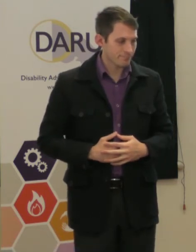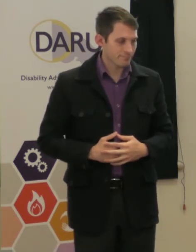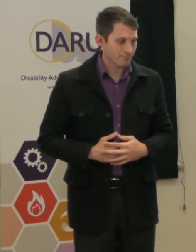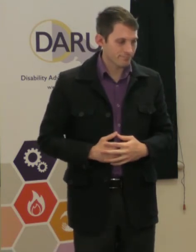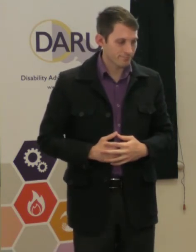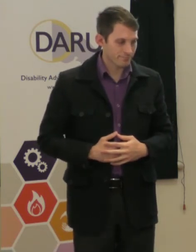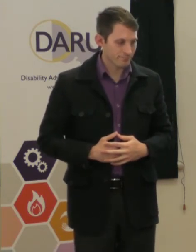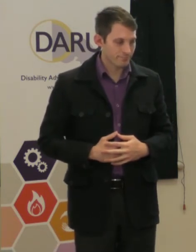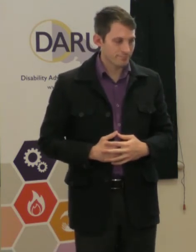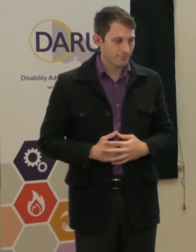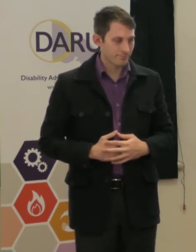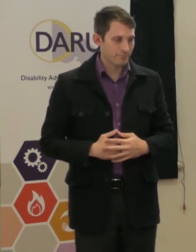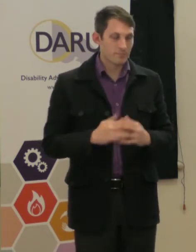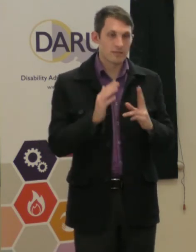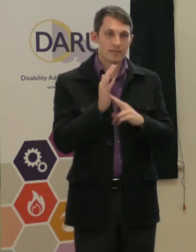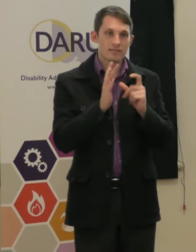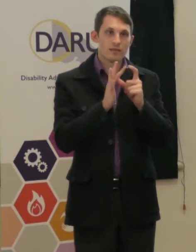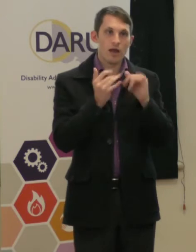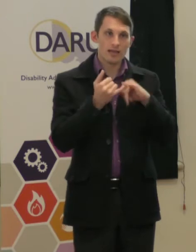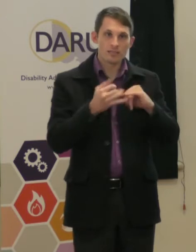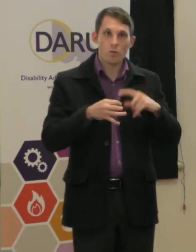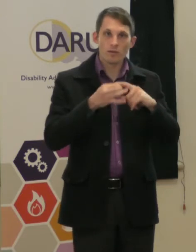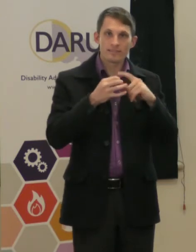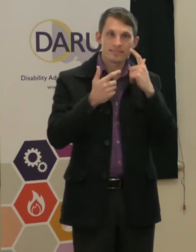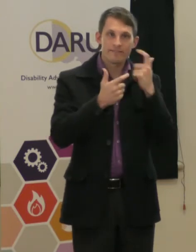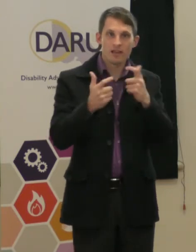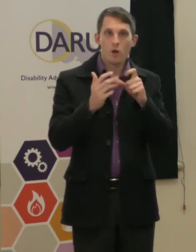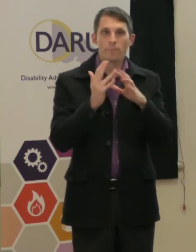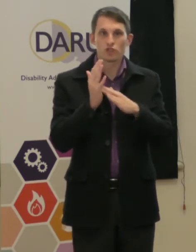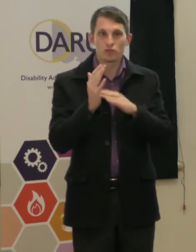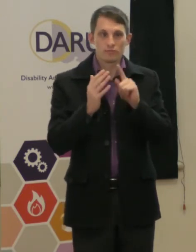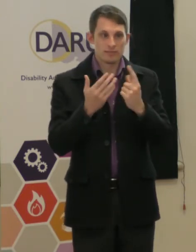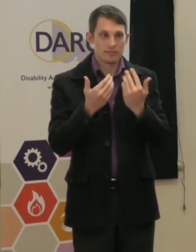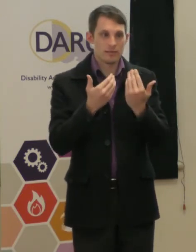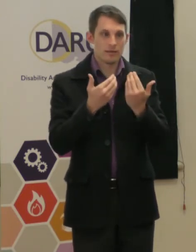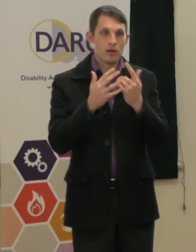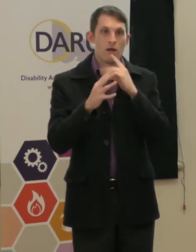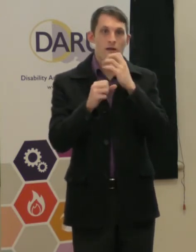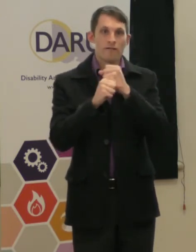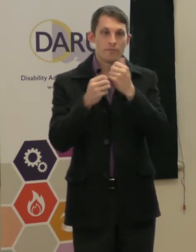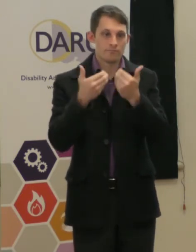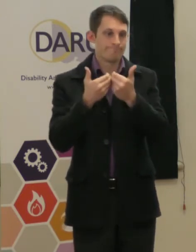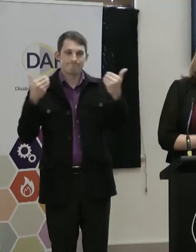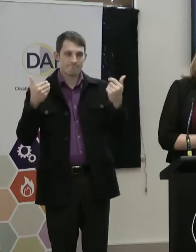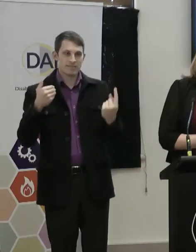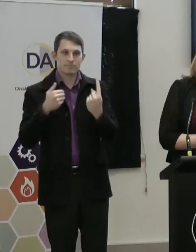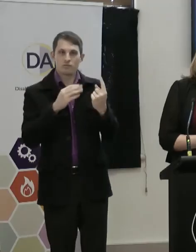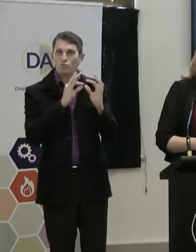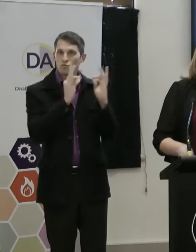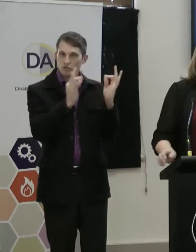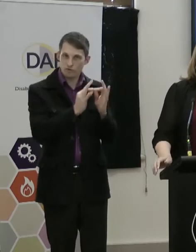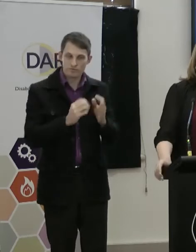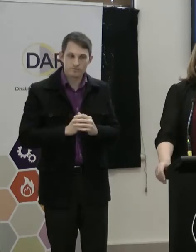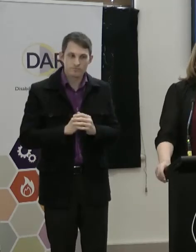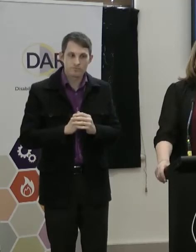So, the NDIS Quality and Safeguards Commission is an independent Commonwealth organisation, and the purpose of us